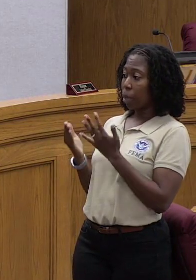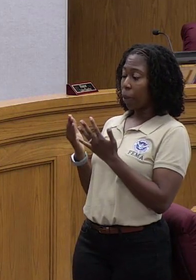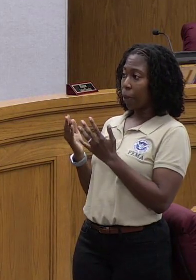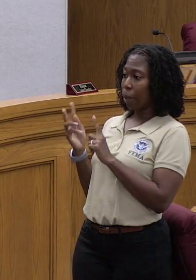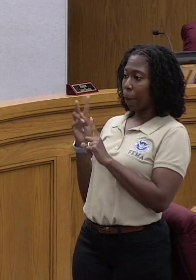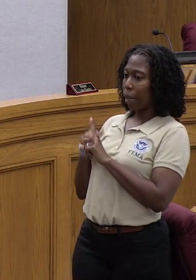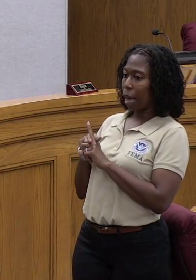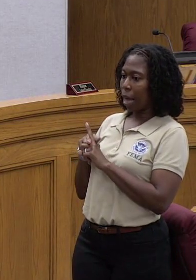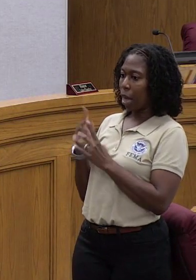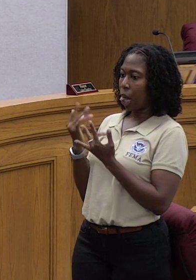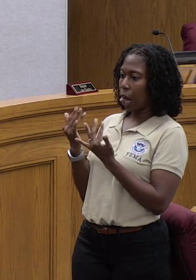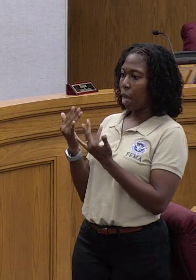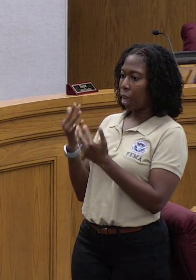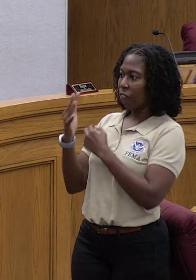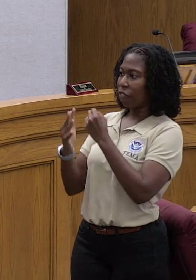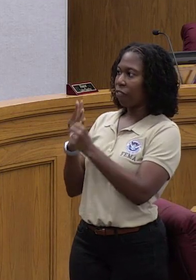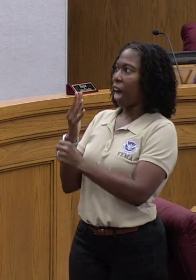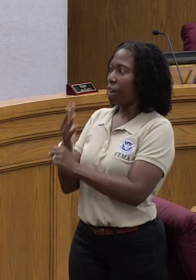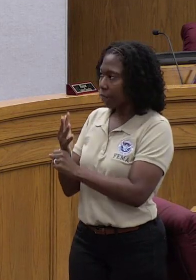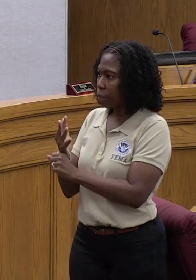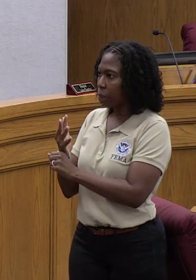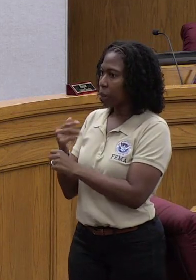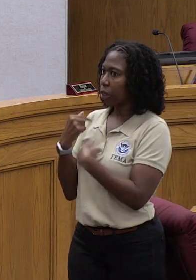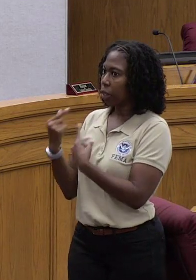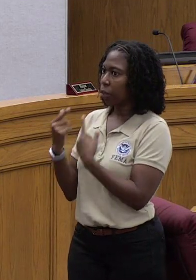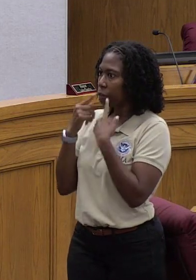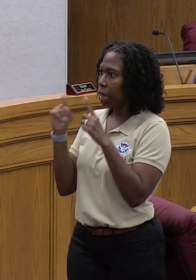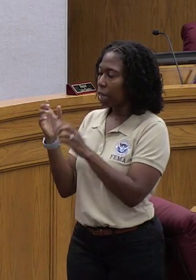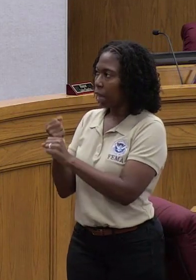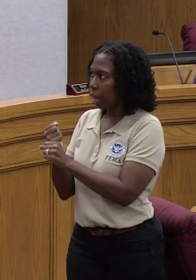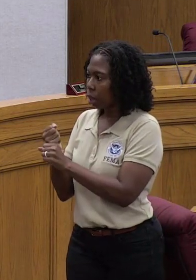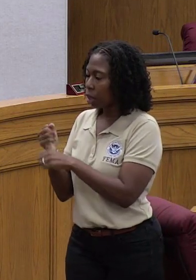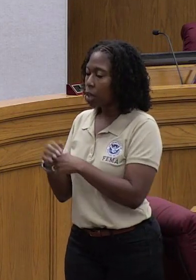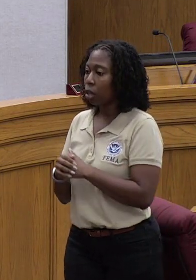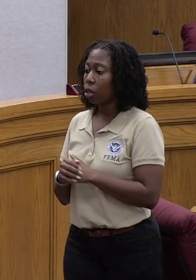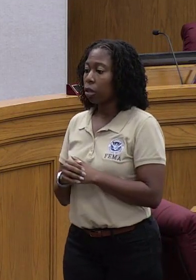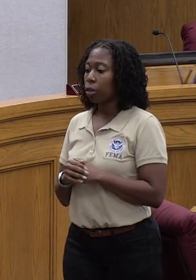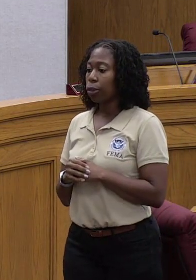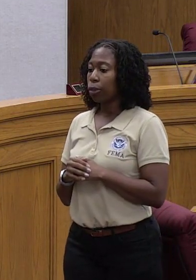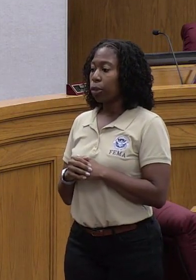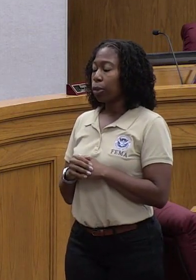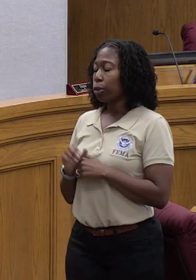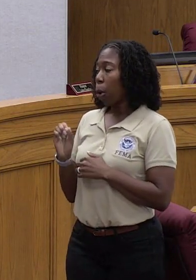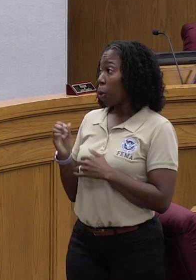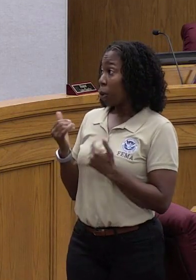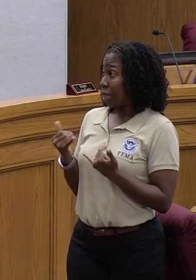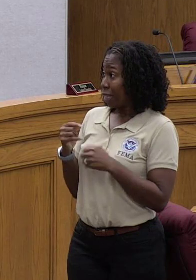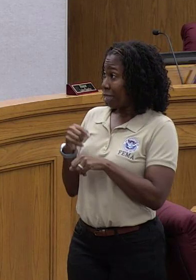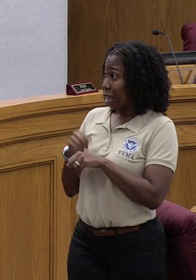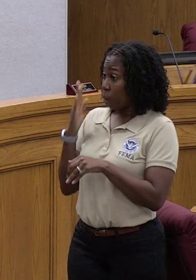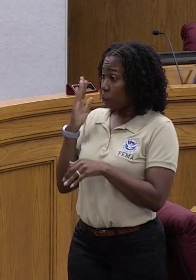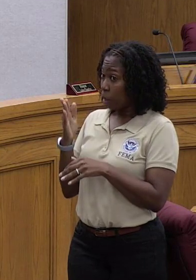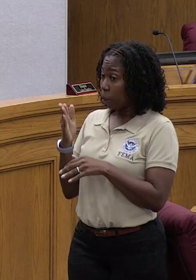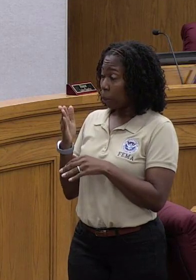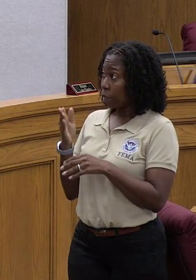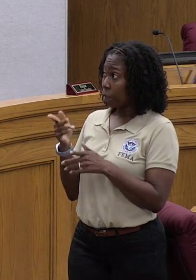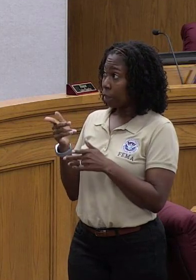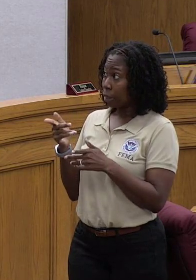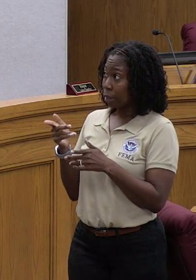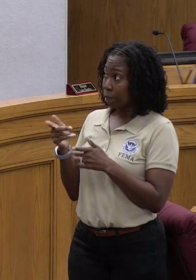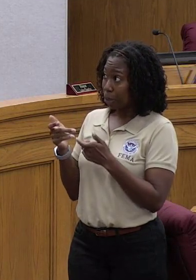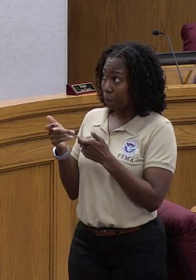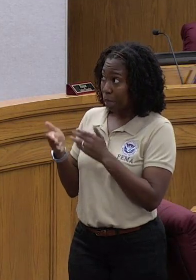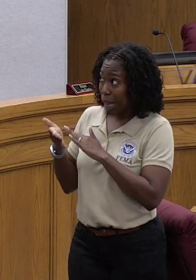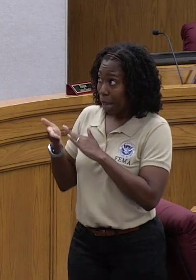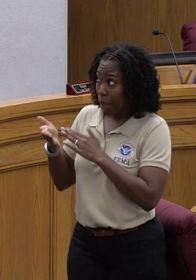it. I just wondered if there would be any expedited mitigation, since, I presume most people will